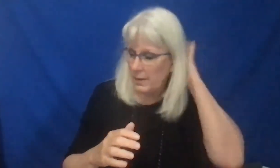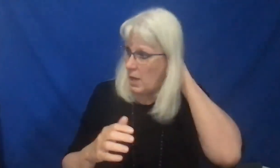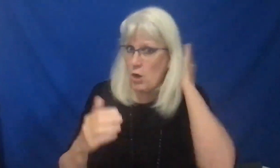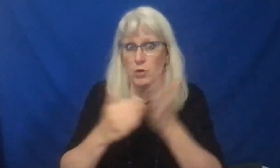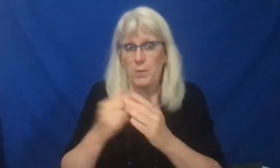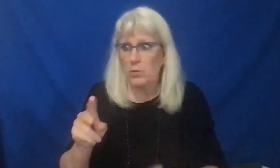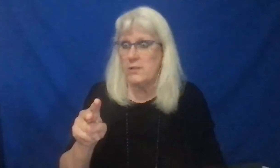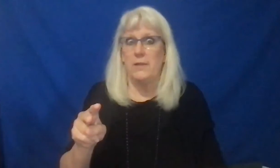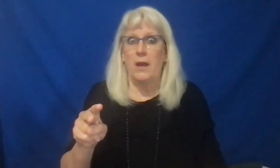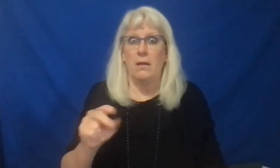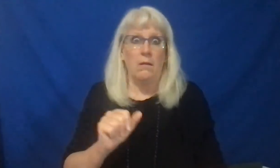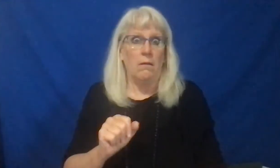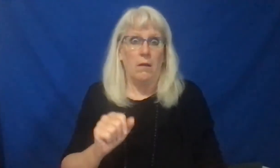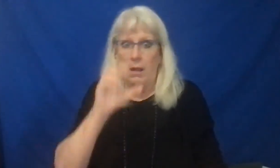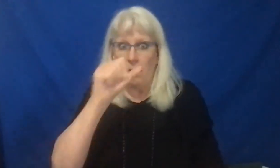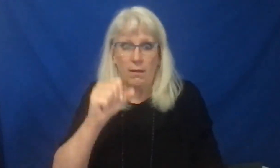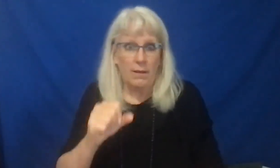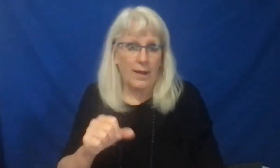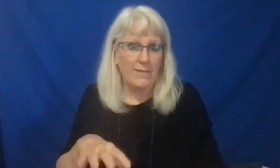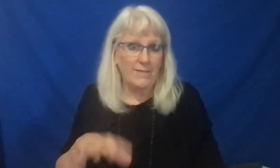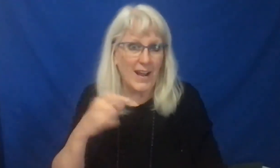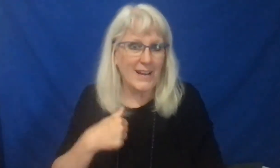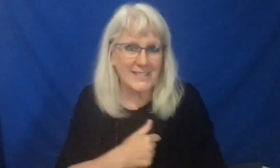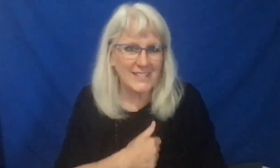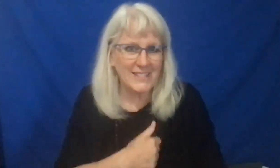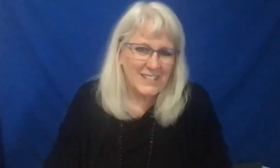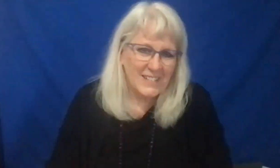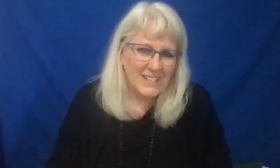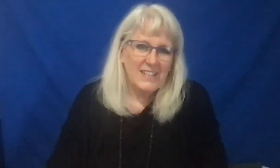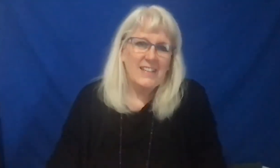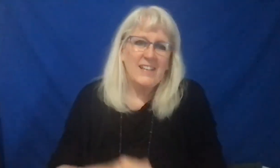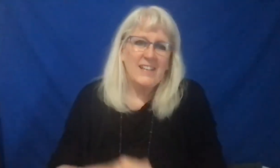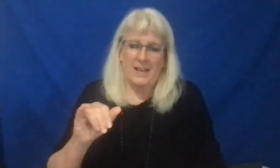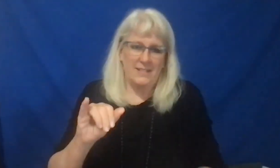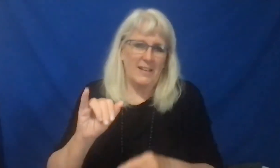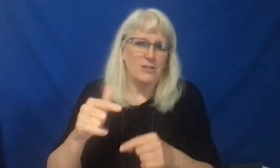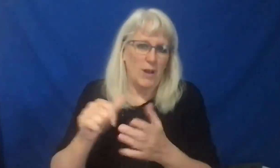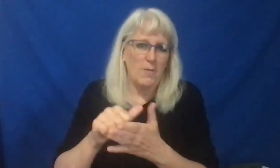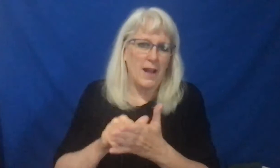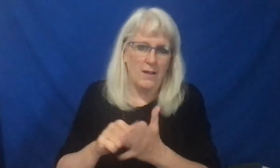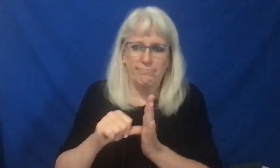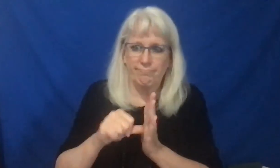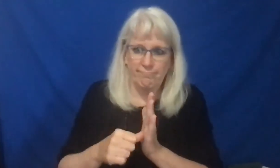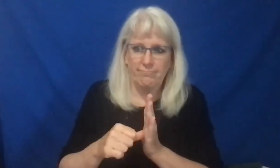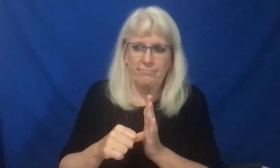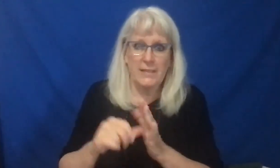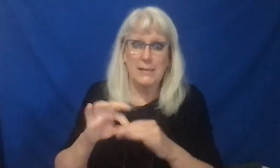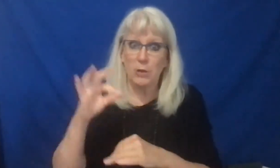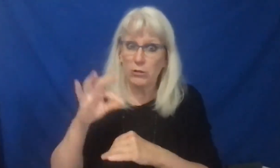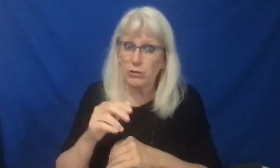through and find it attractive. And starting this account not only highlighted for me the importance of the spiritual tradition of anonymity, but